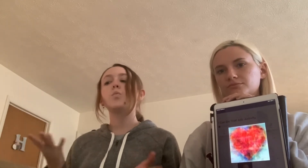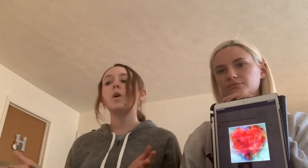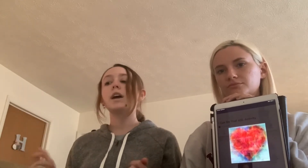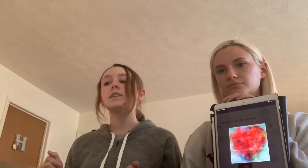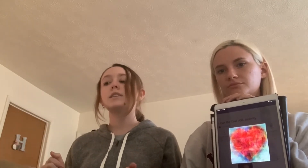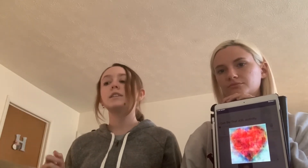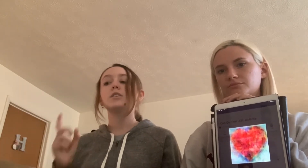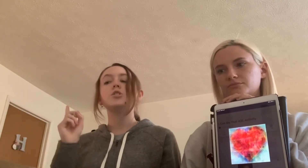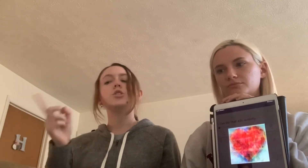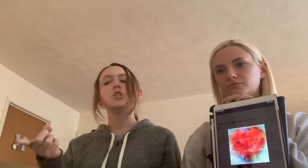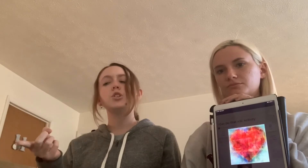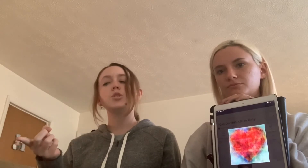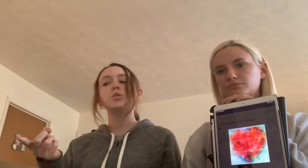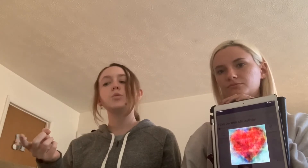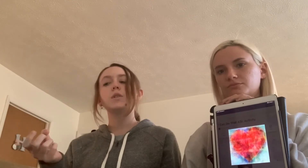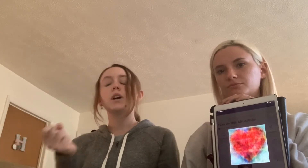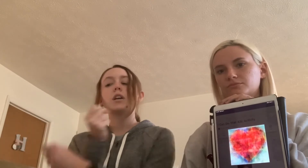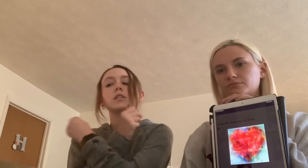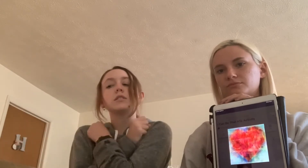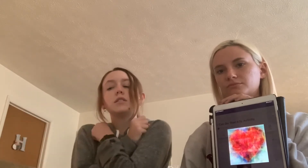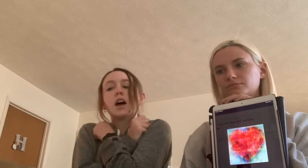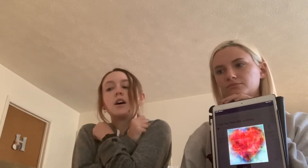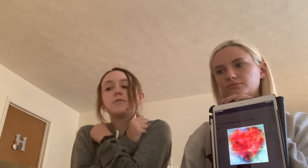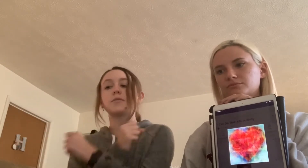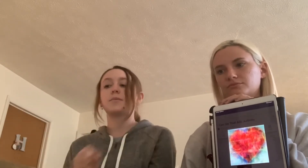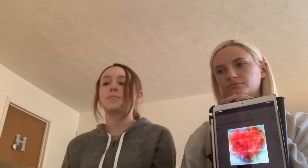What do you love?